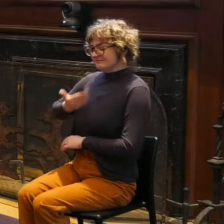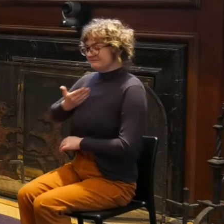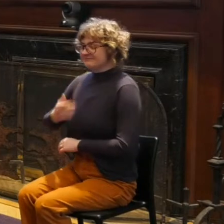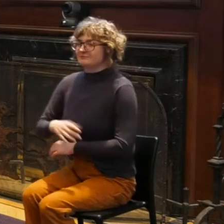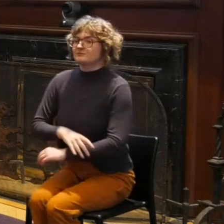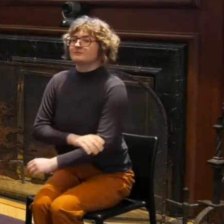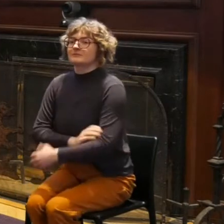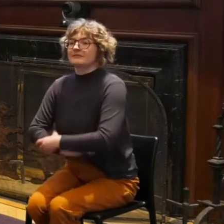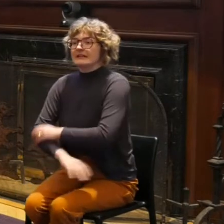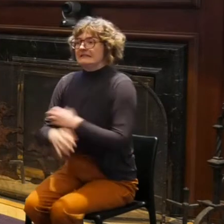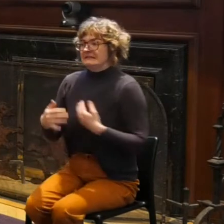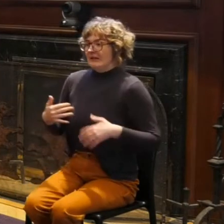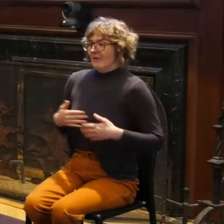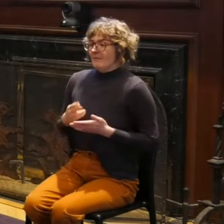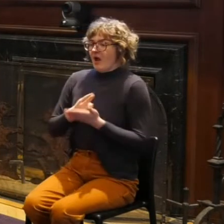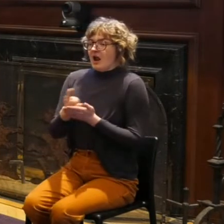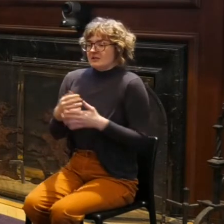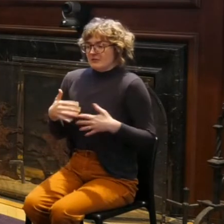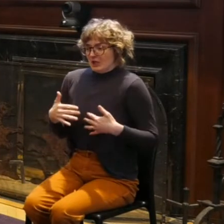I'm a little nervous.